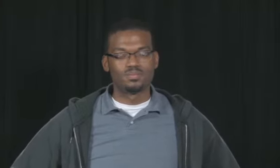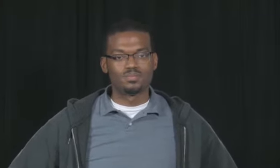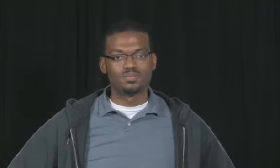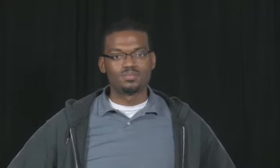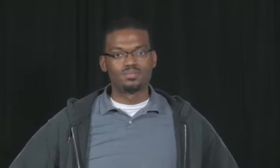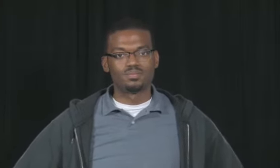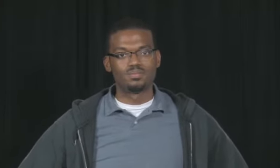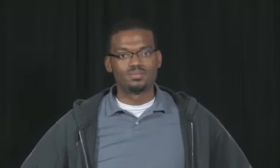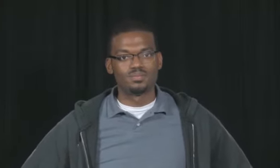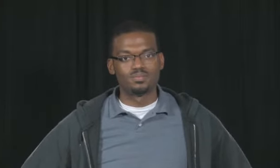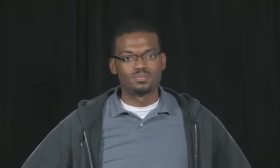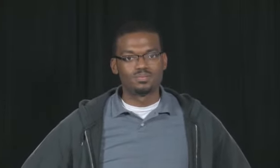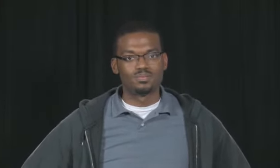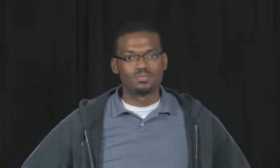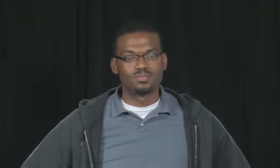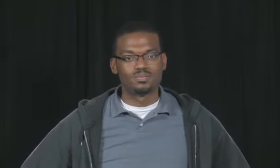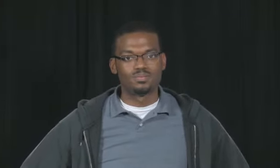So, Chance, you've got a good voice.